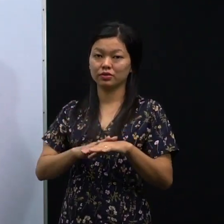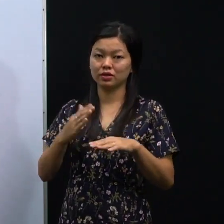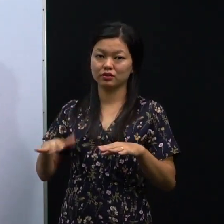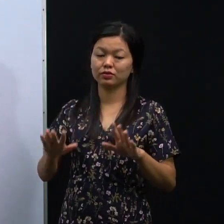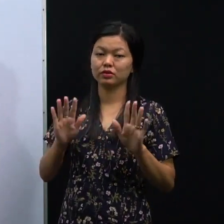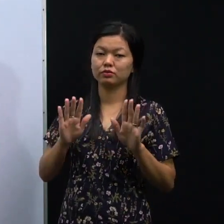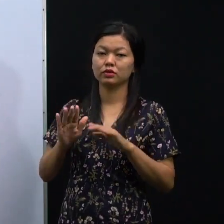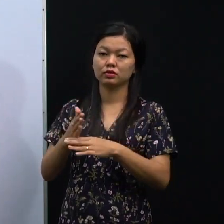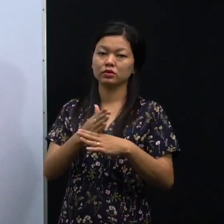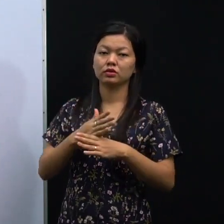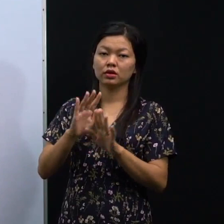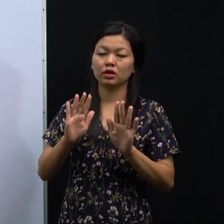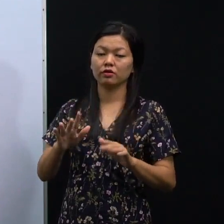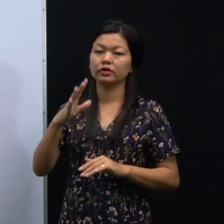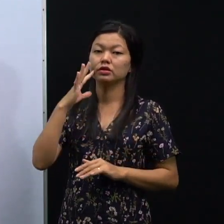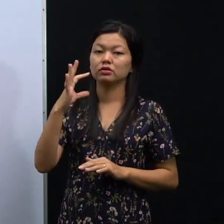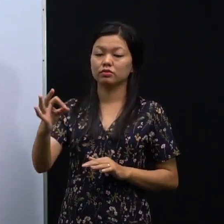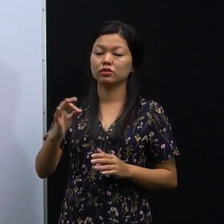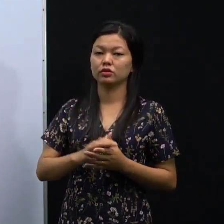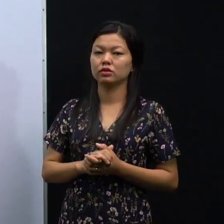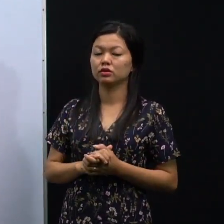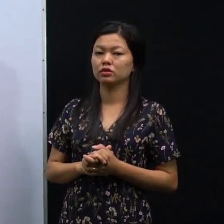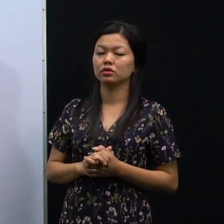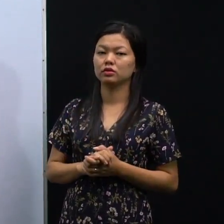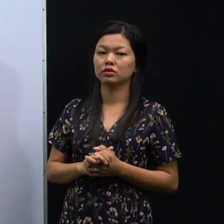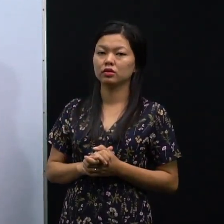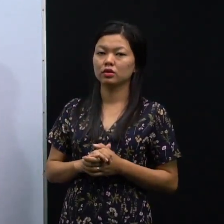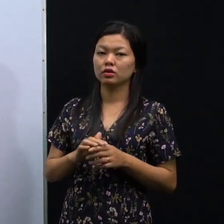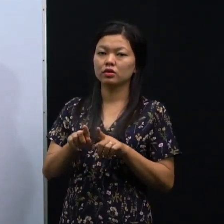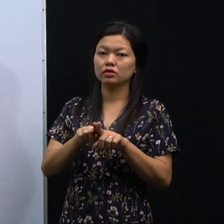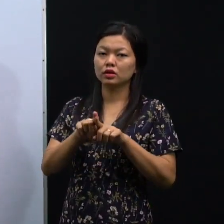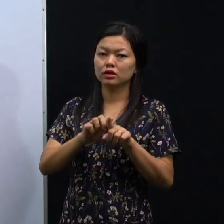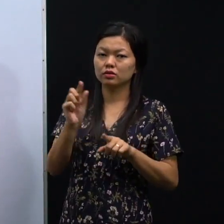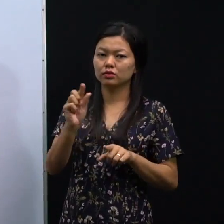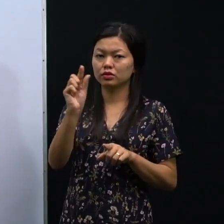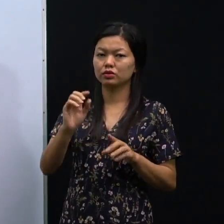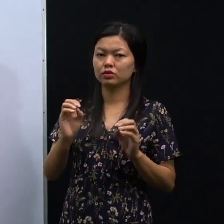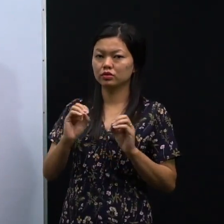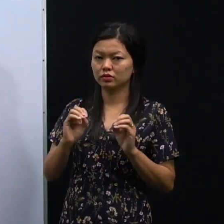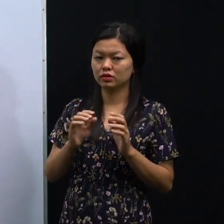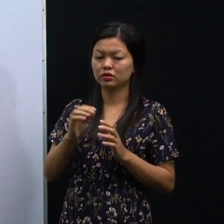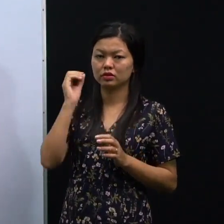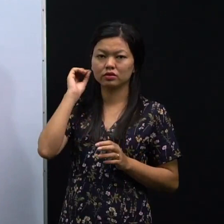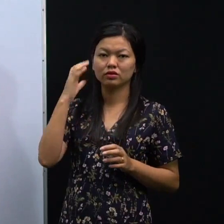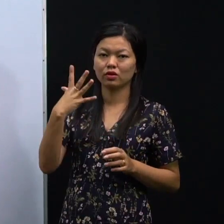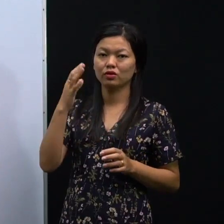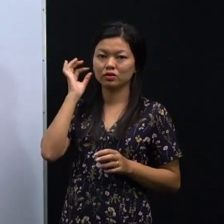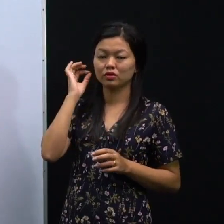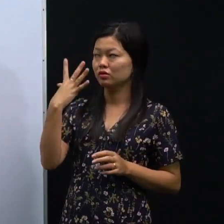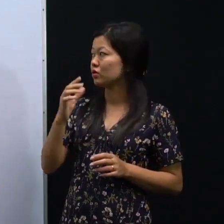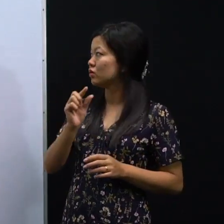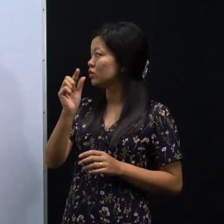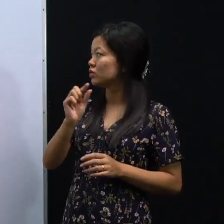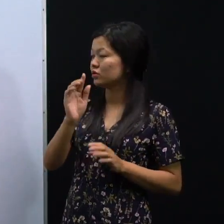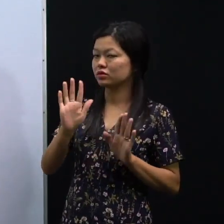very important. So he took a gold foil, okay? A thin gold foil. Why